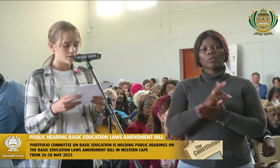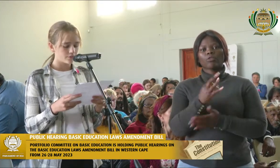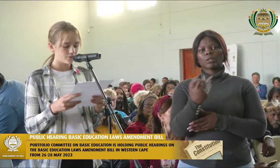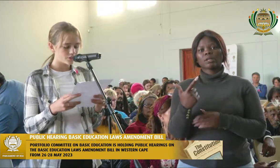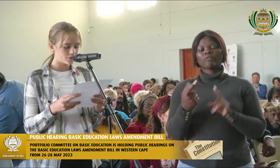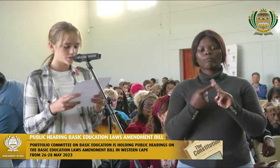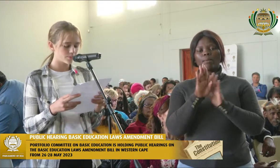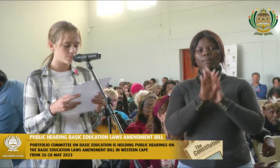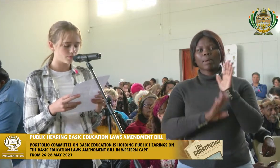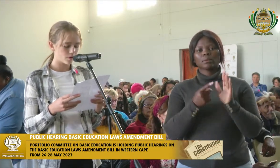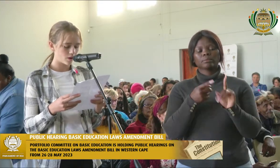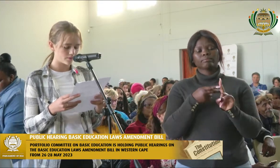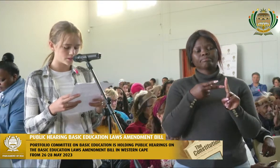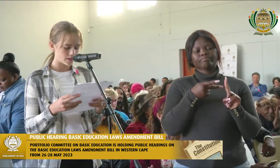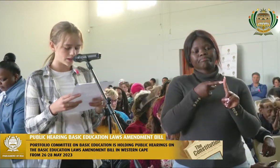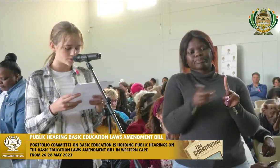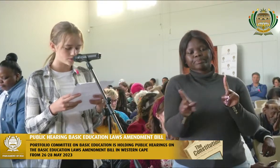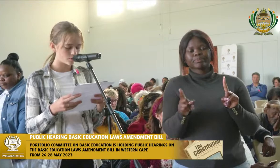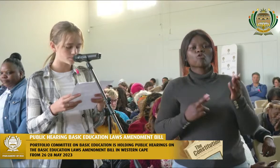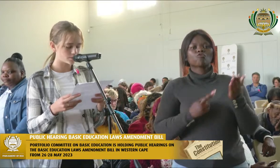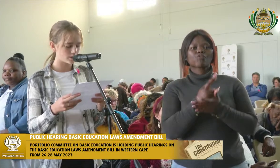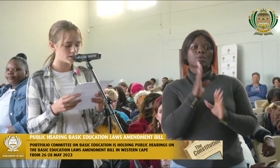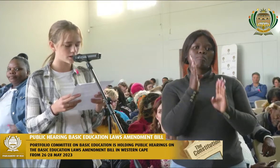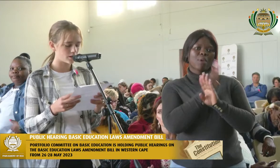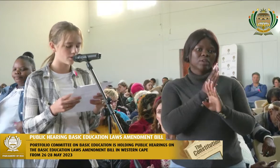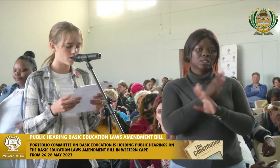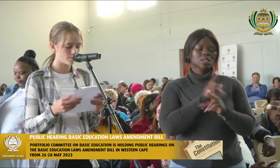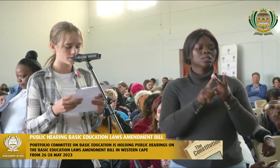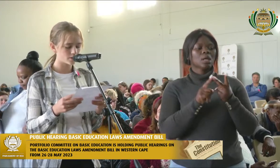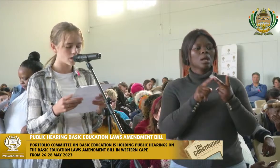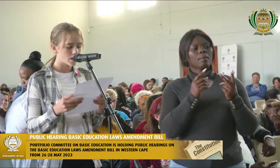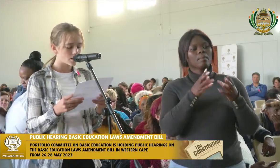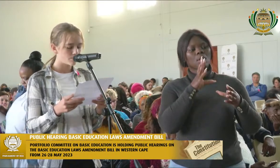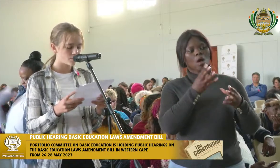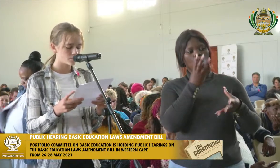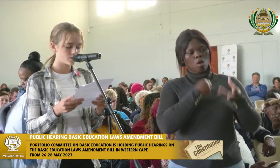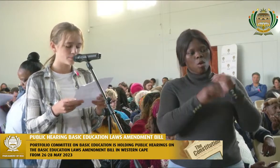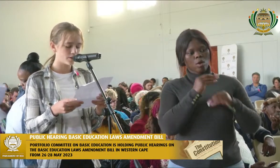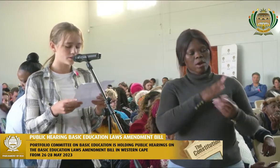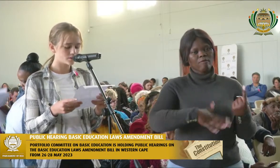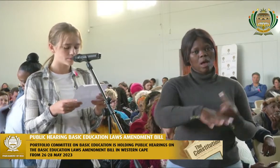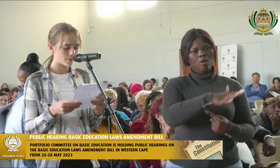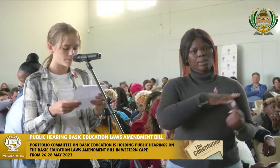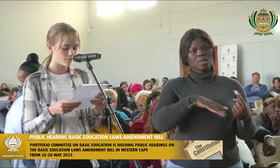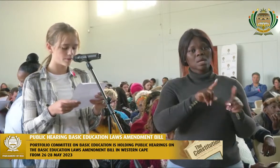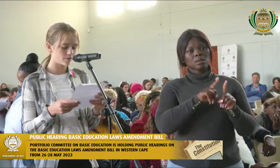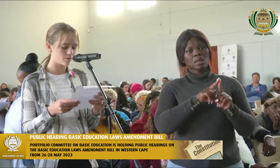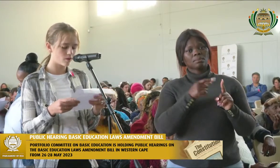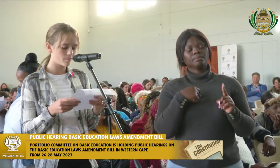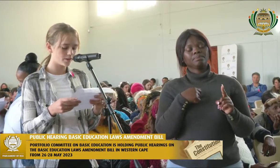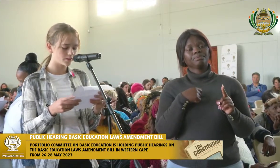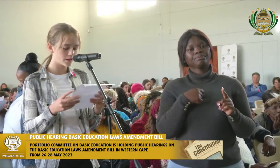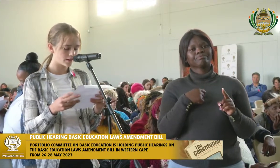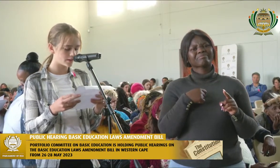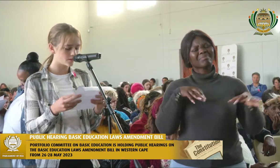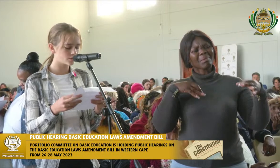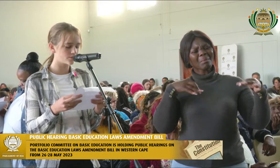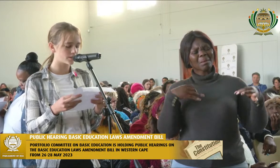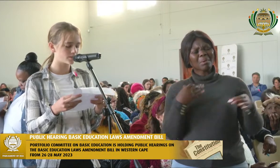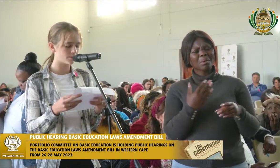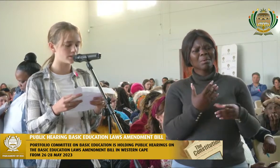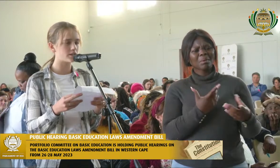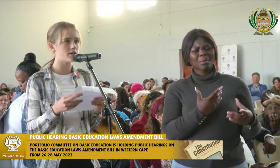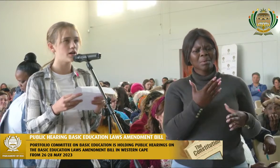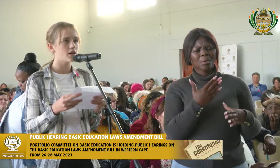Ballable infringes upon privacy and disrupts the learning environment, imposes burdens and paperwork requirement,